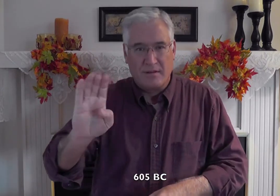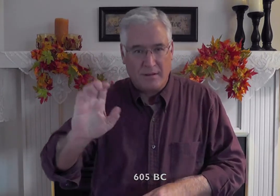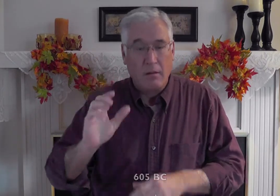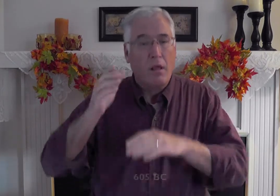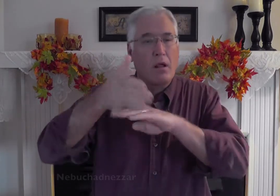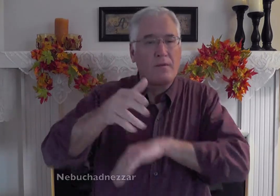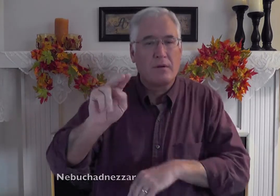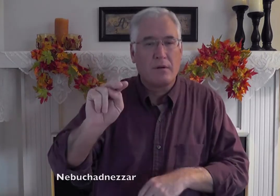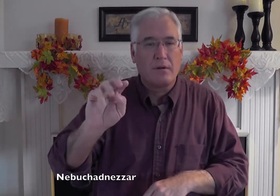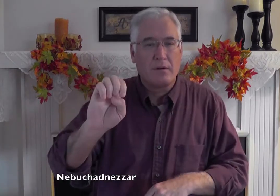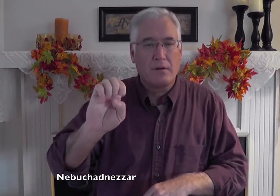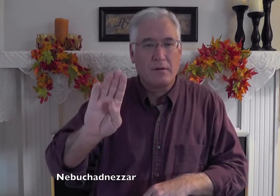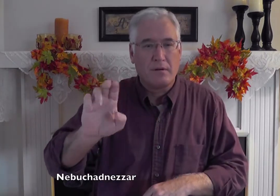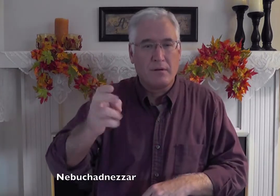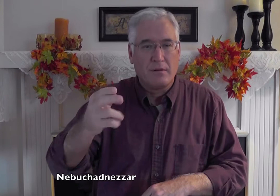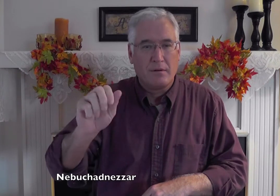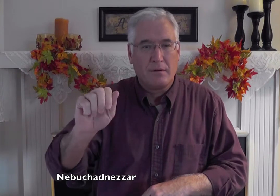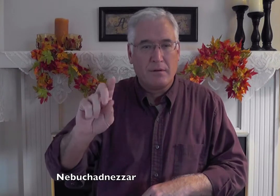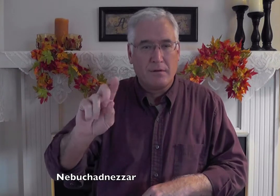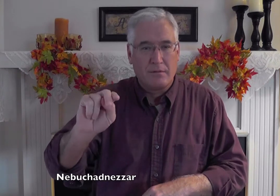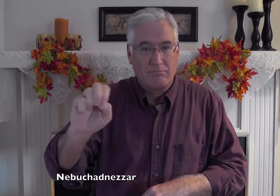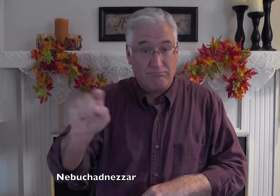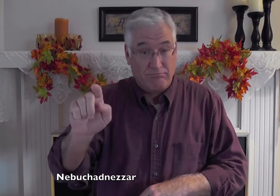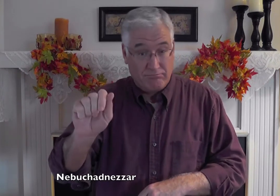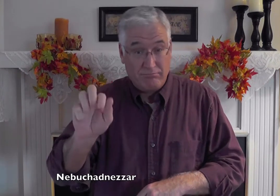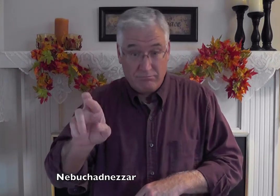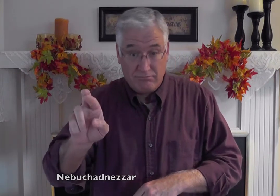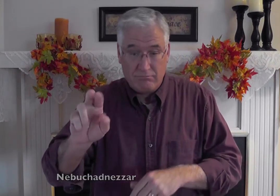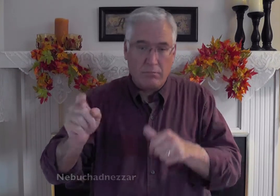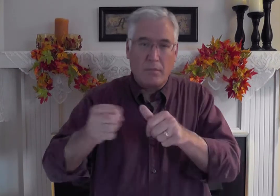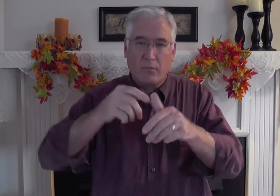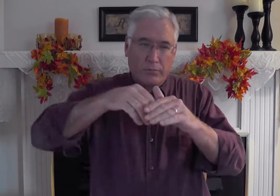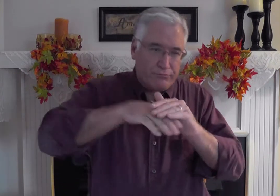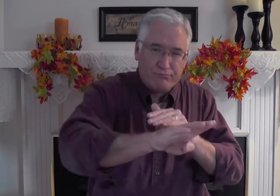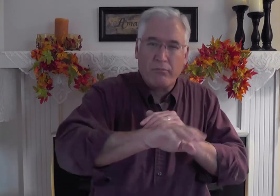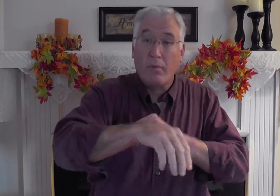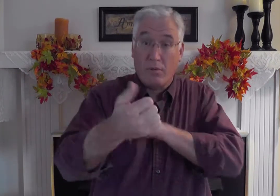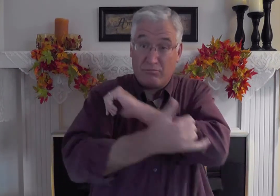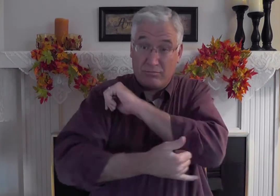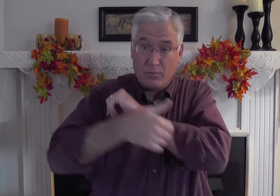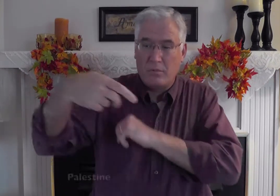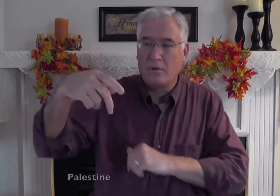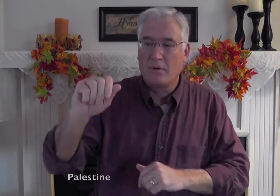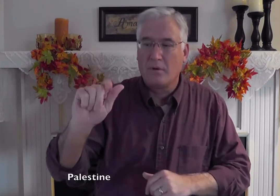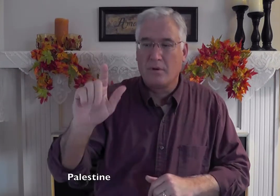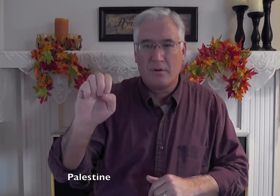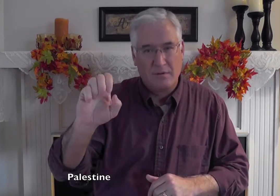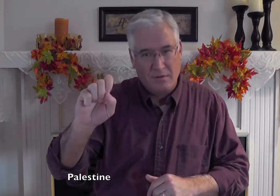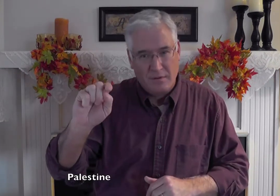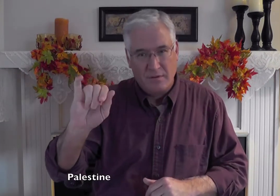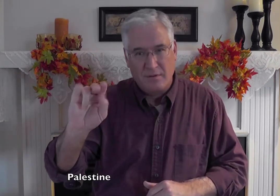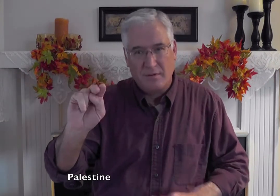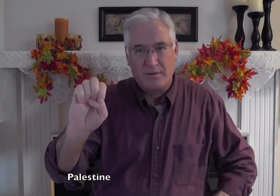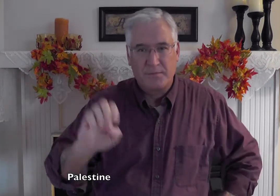year 605 BC, and it was after King Nebuchadnezzar had first invaded another